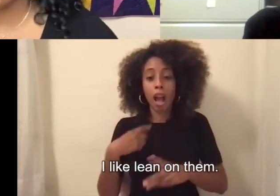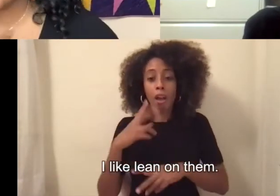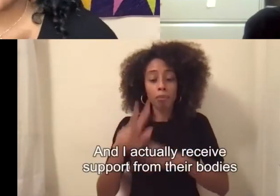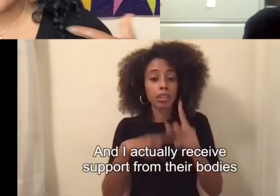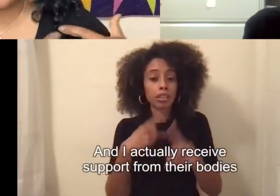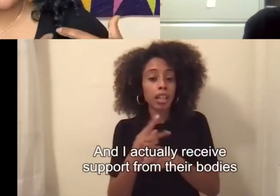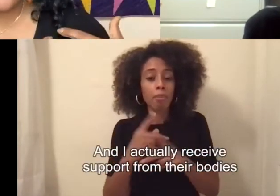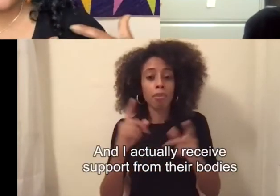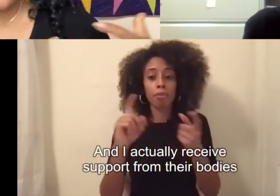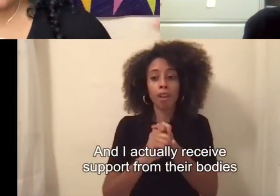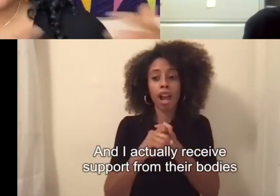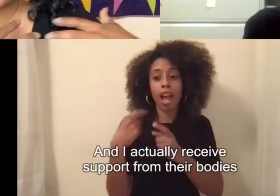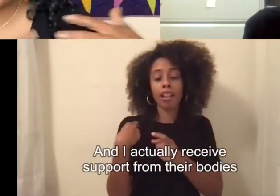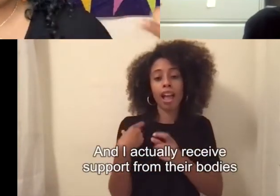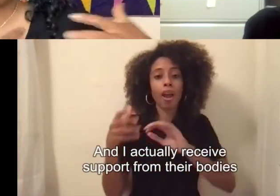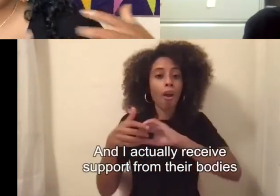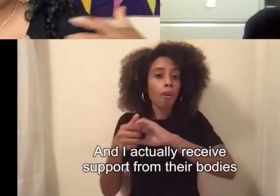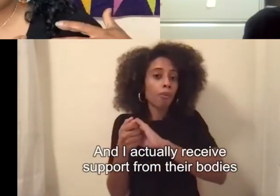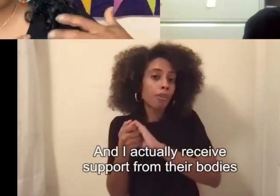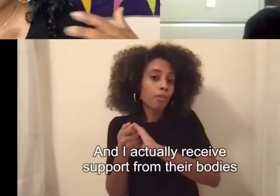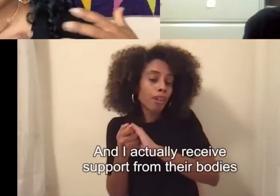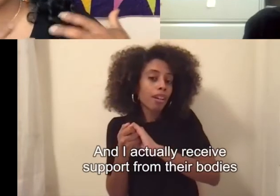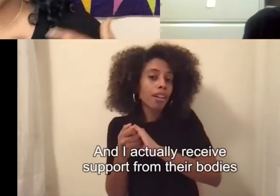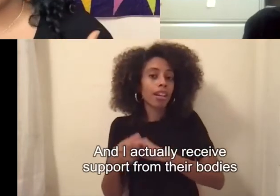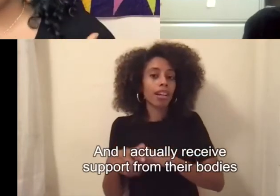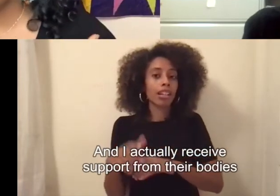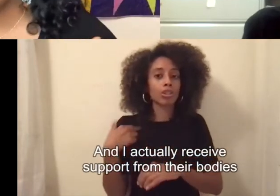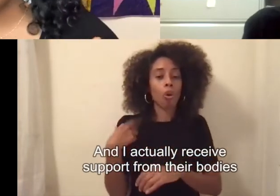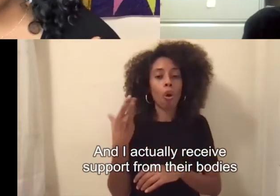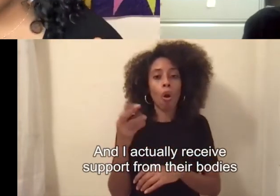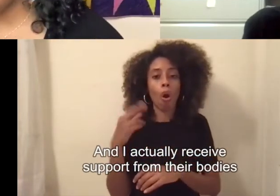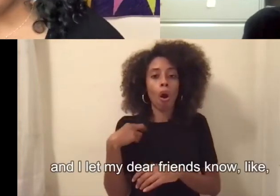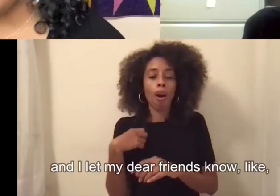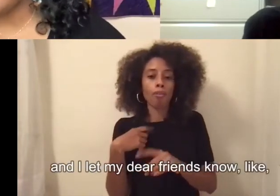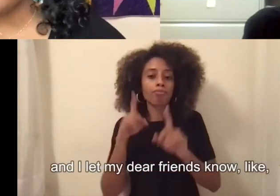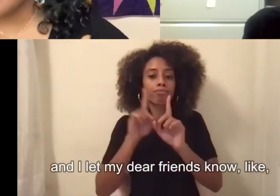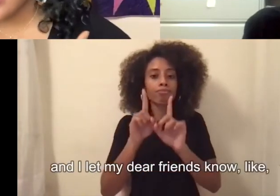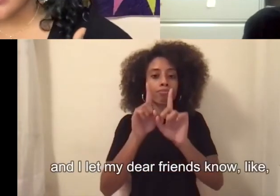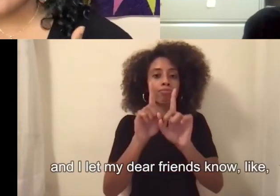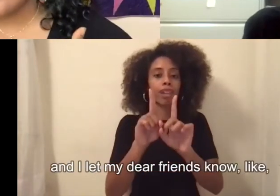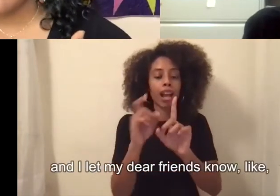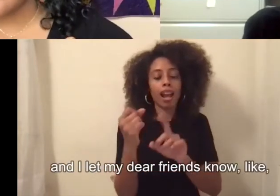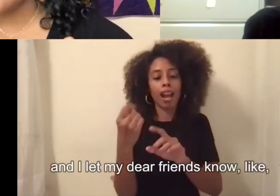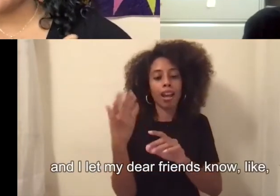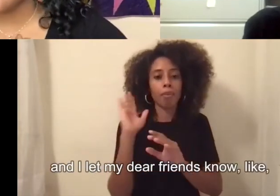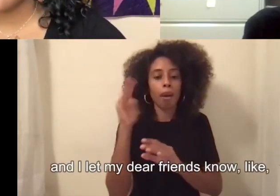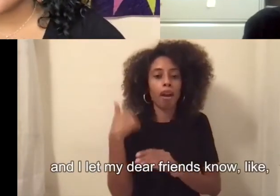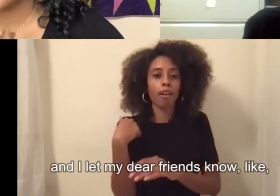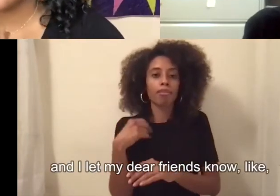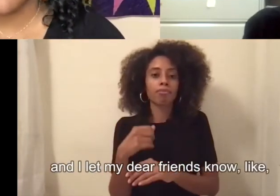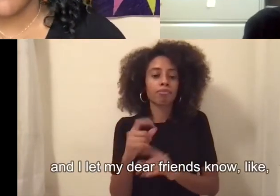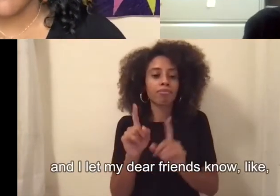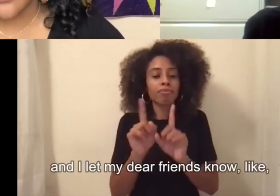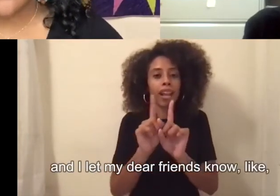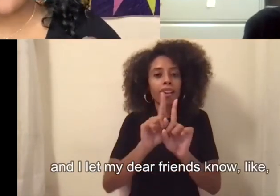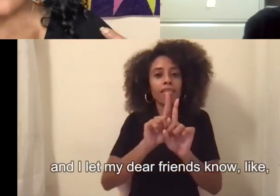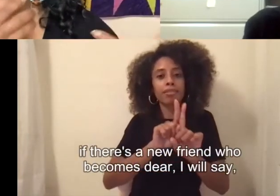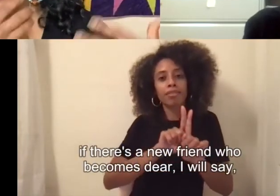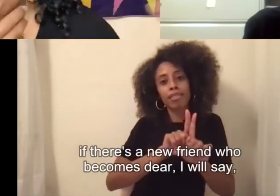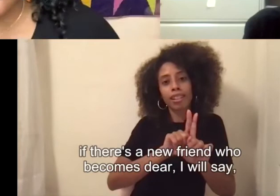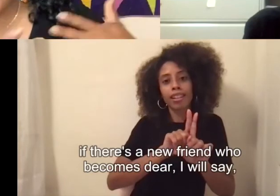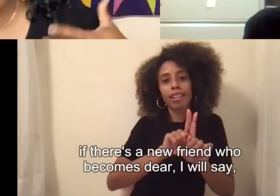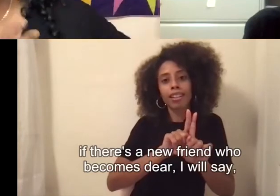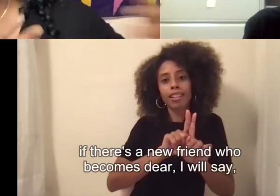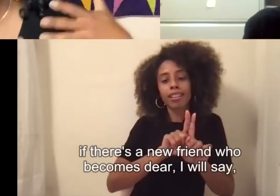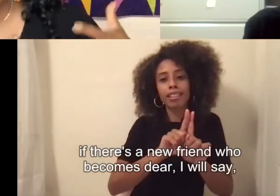on them, and I actually receive support from their bodies. And I let my dear friends know, like, if